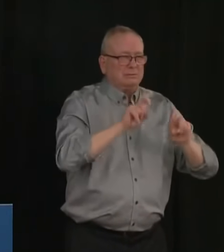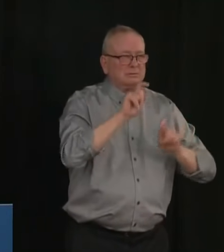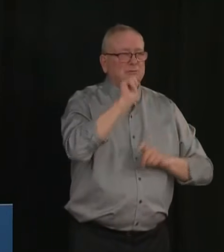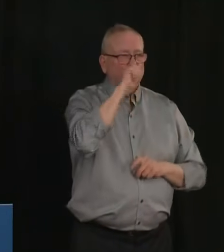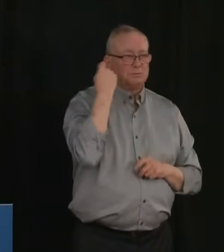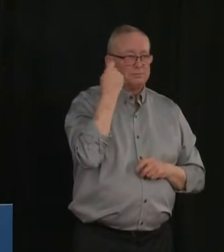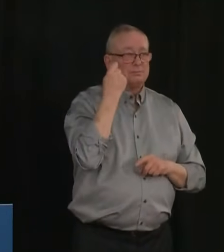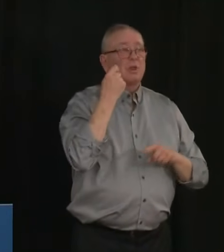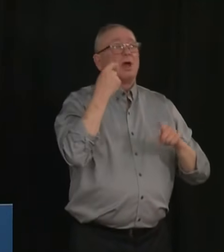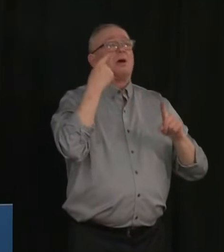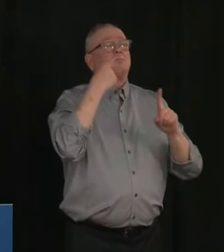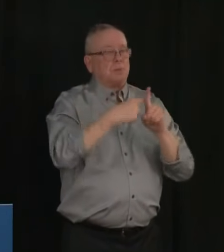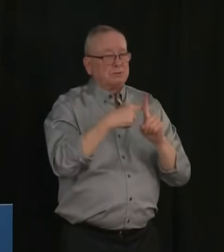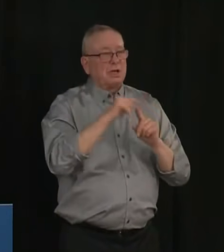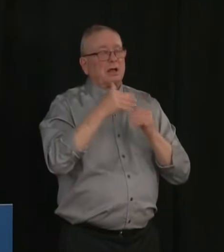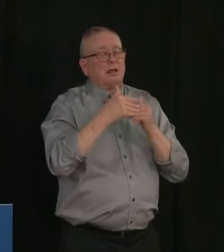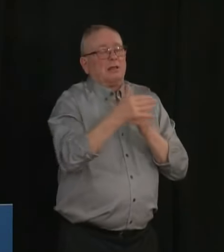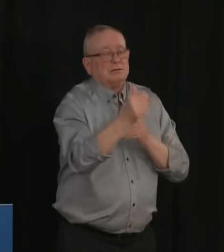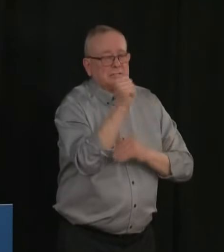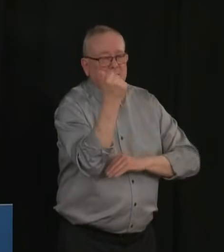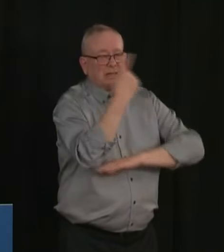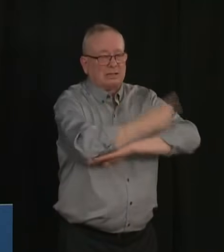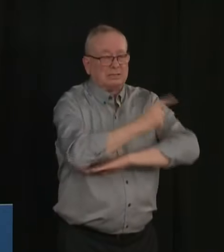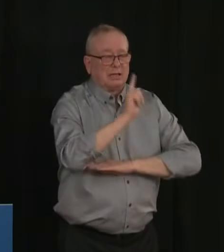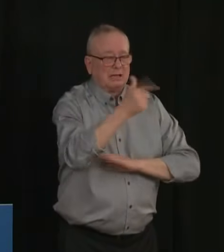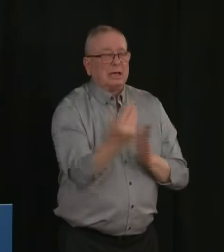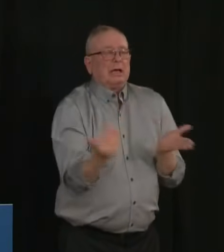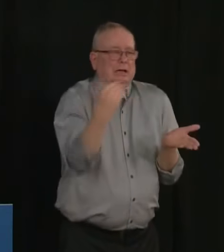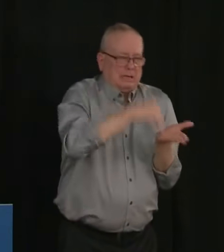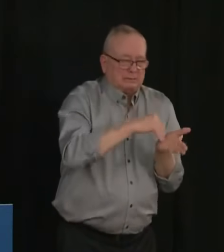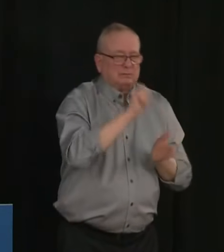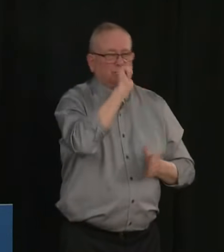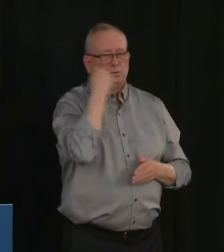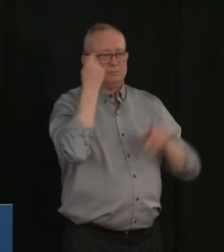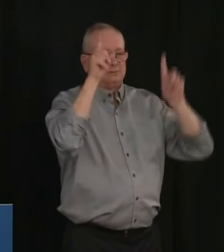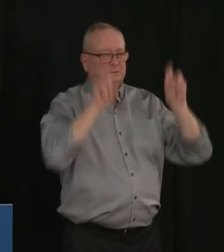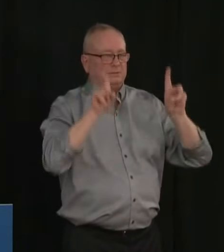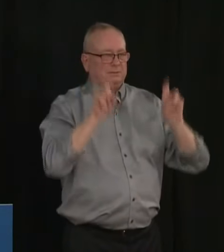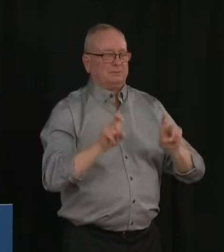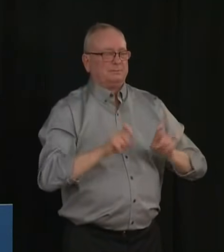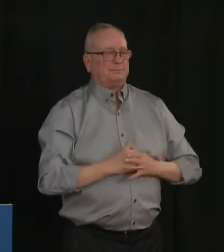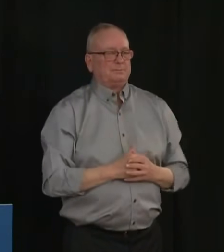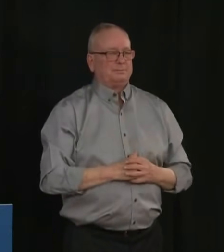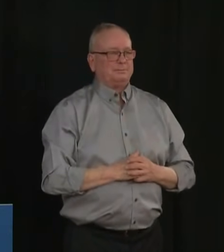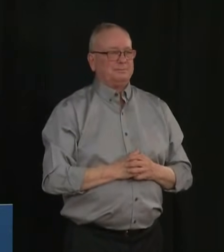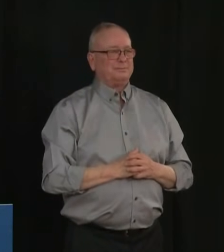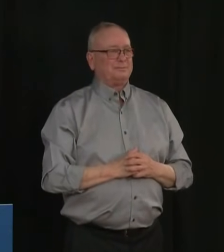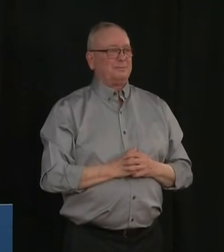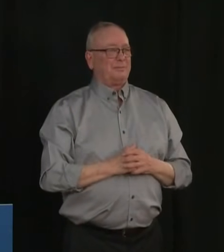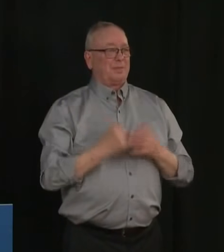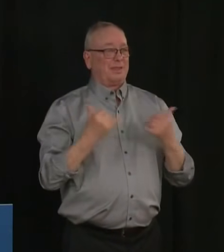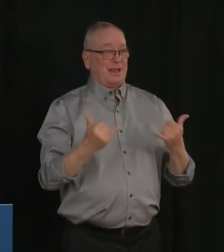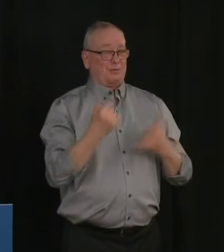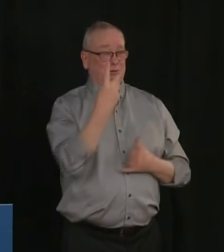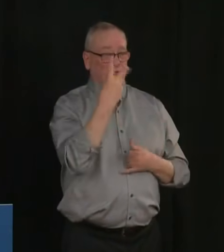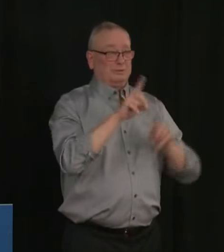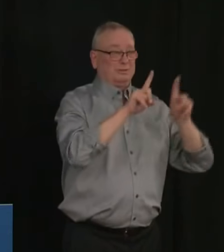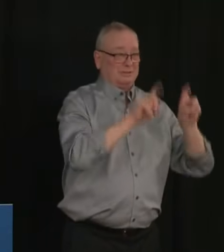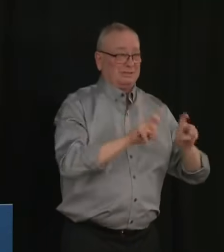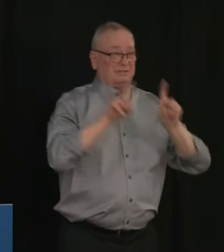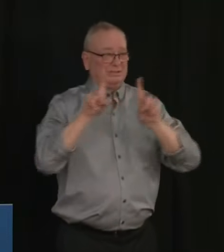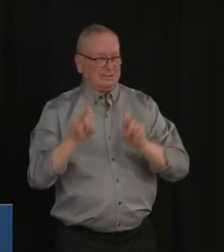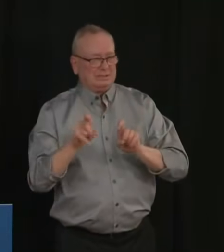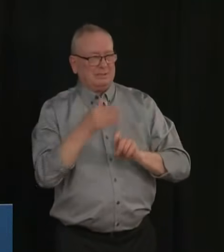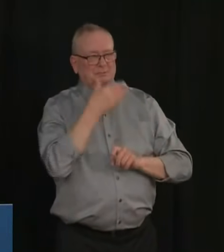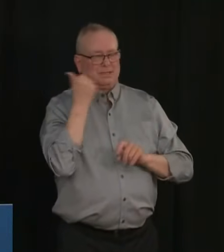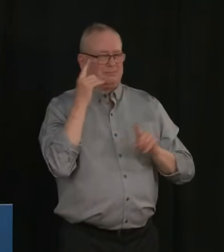your last exposure. By testing all close contacts twice, we have a better chance at quickly identifying new cases